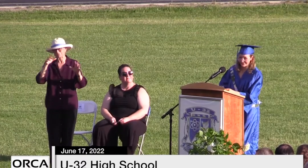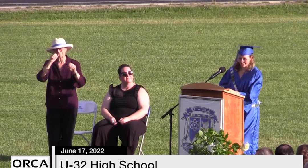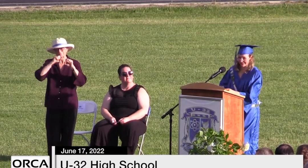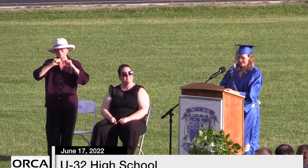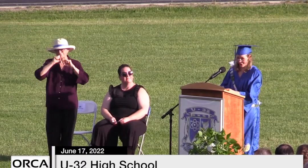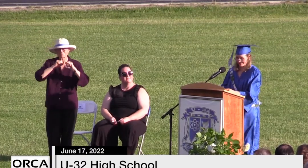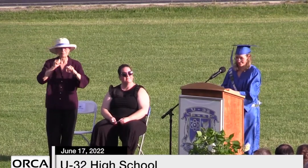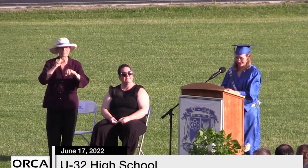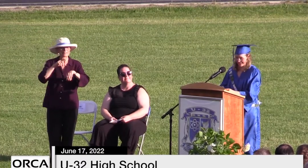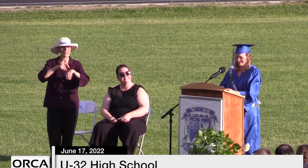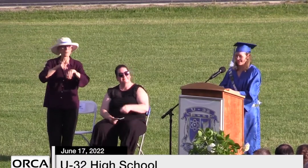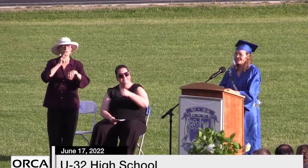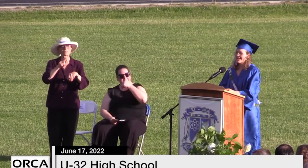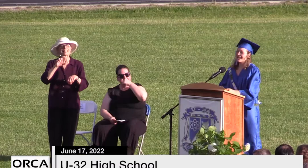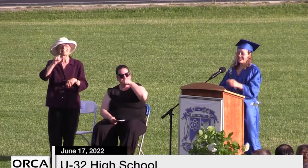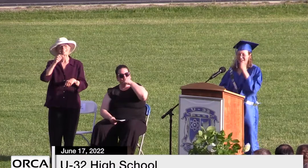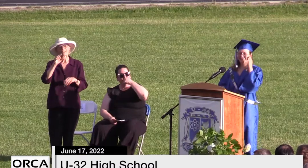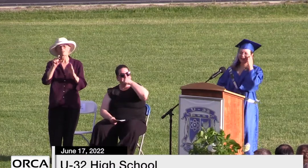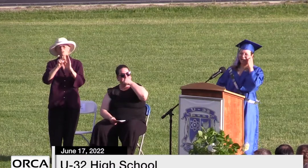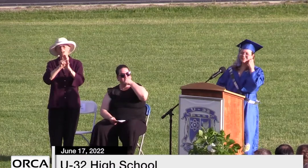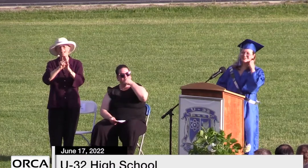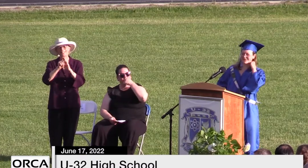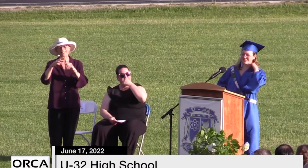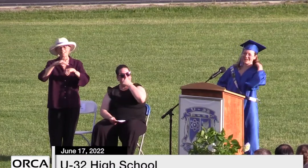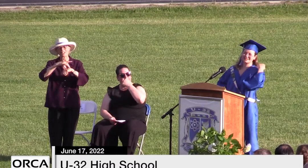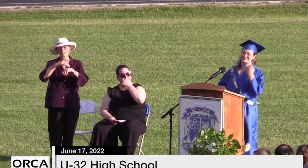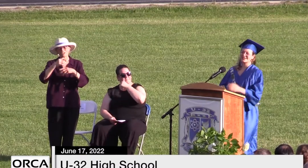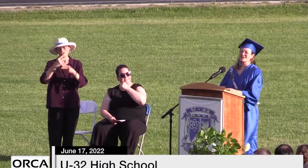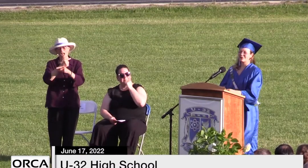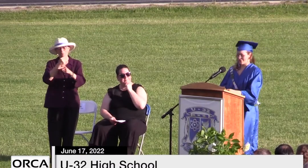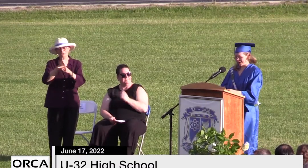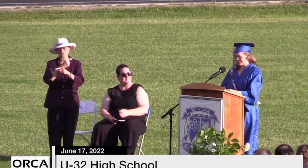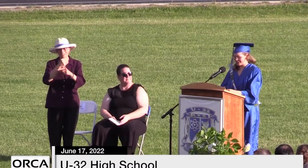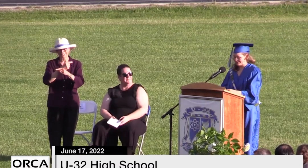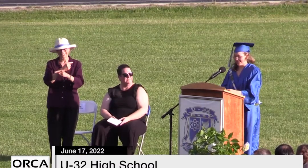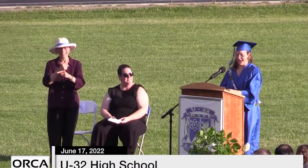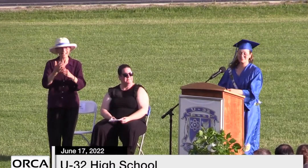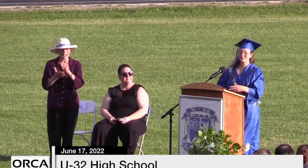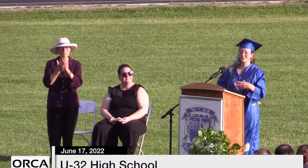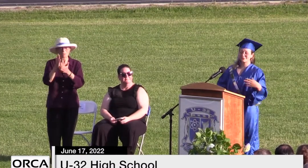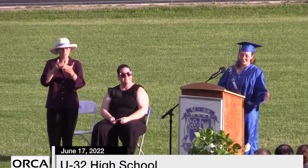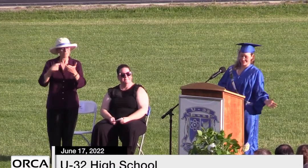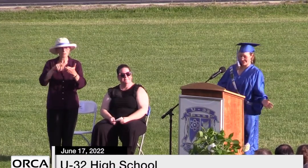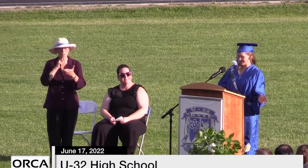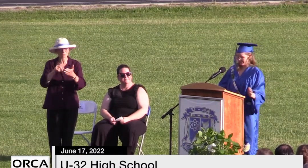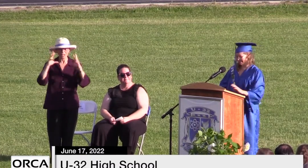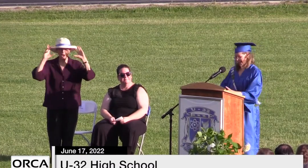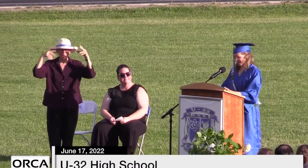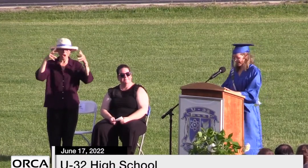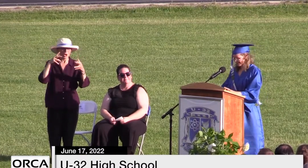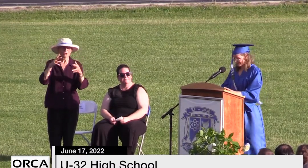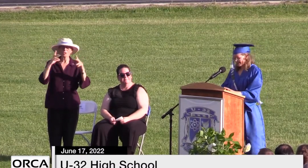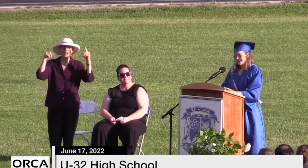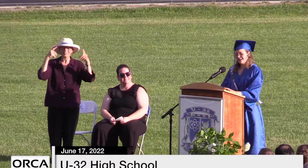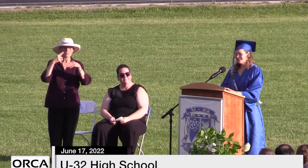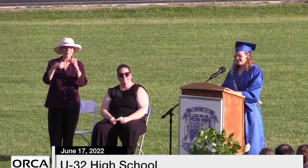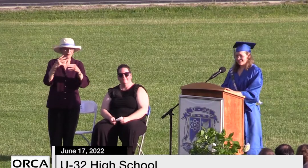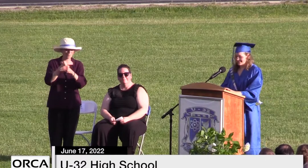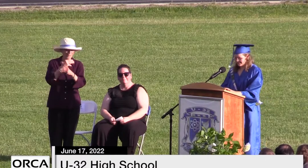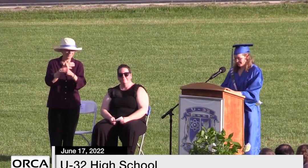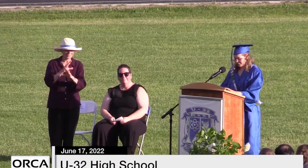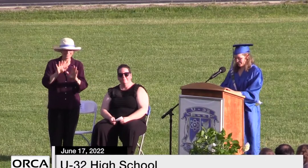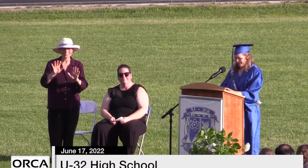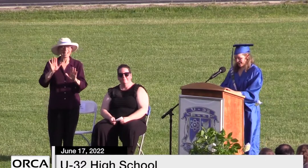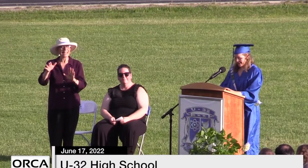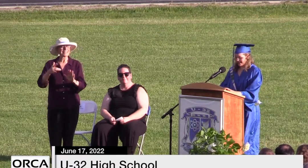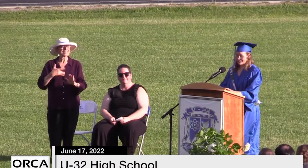as 10th grade geometry, and even helped some of us go on to be absolute wizards in math. His